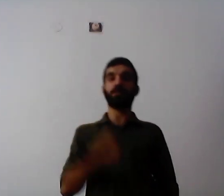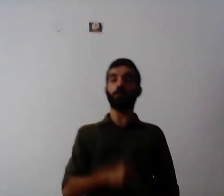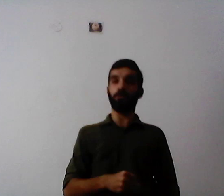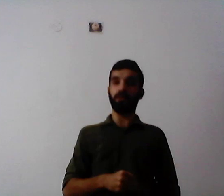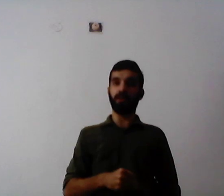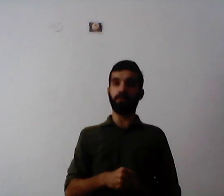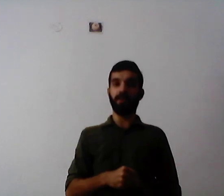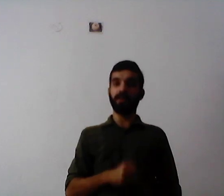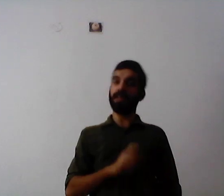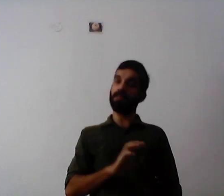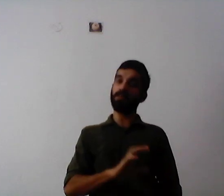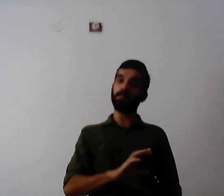solubility? That